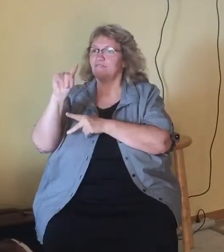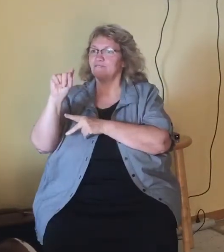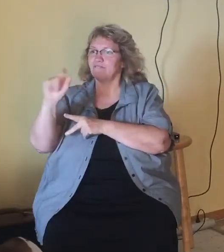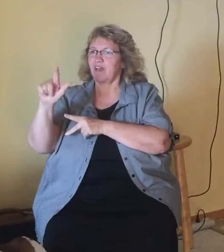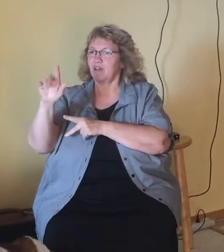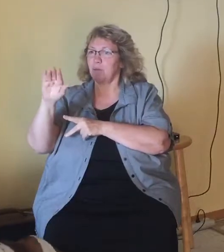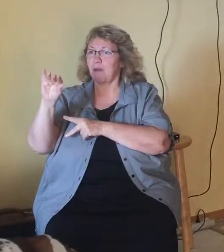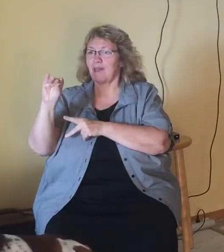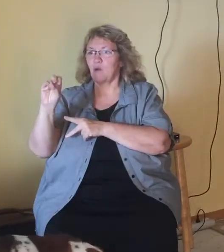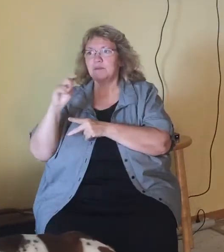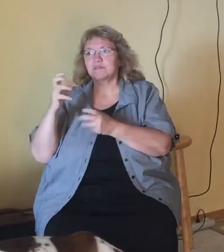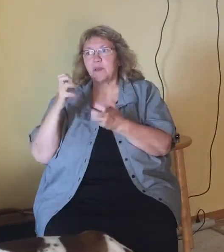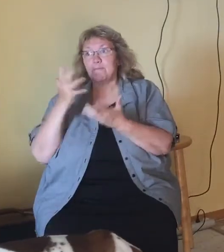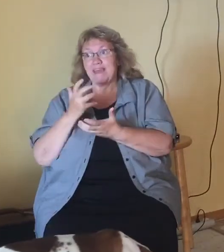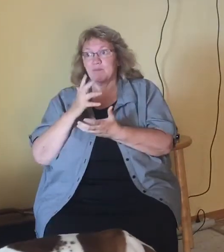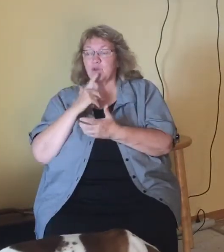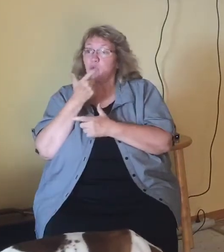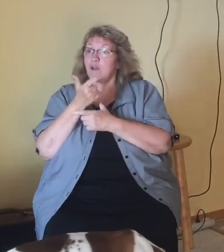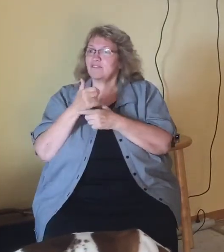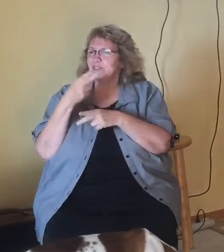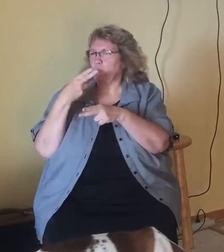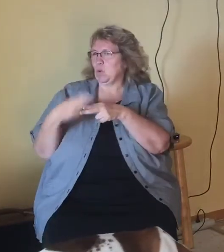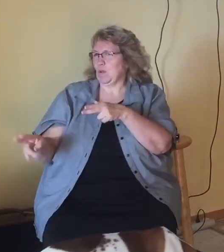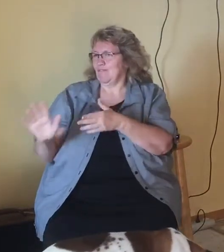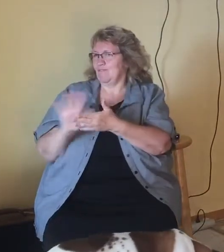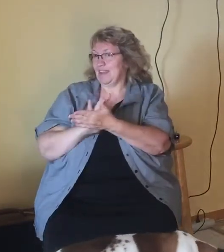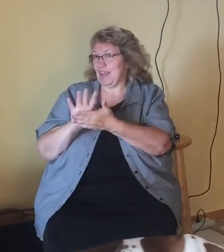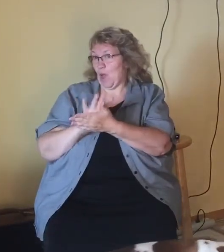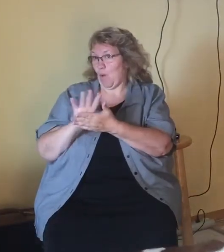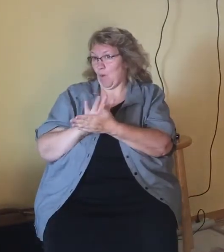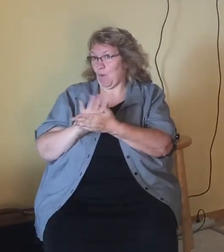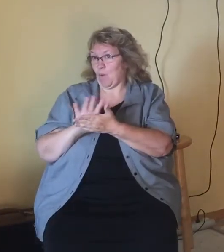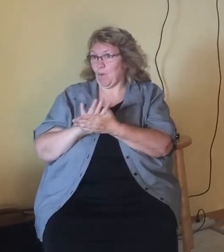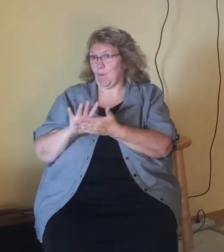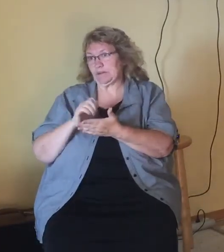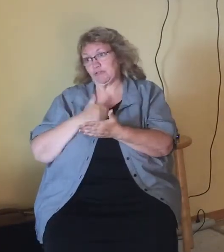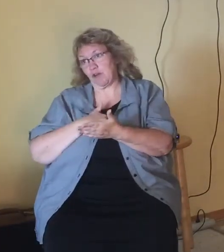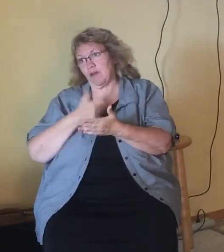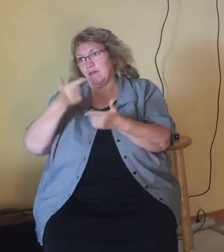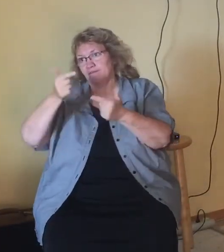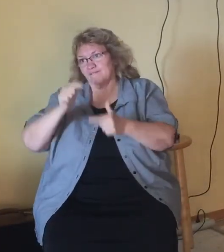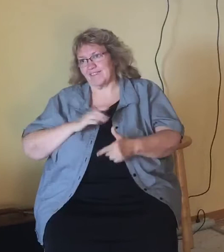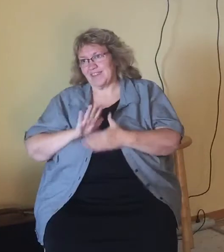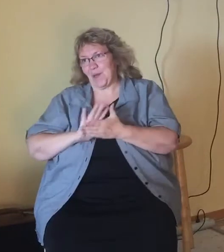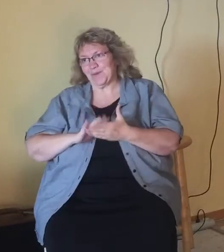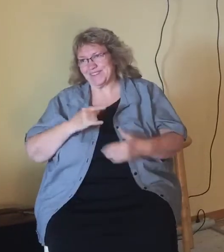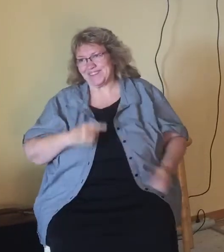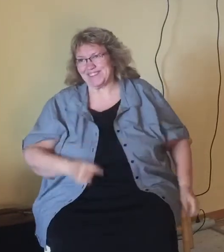It's amazing. So we're going to watch this quick video as well. Sorry, back-to-back videos here.